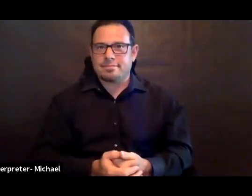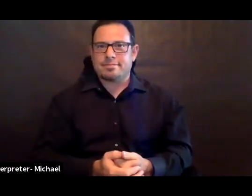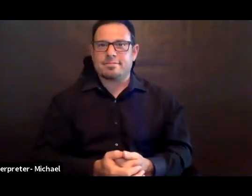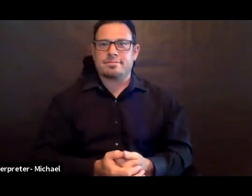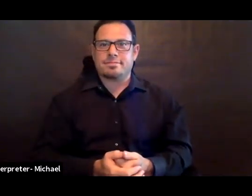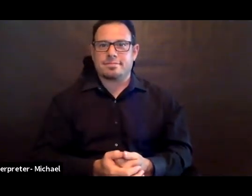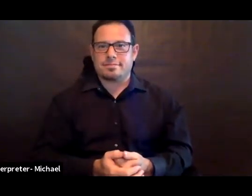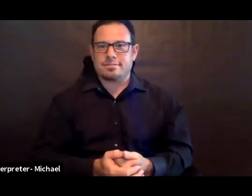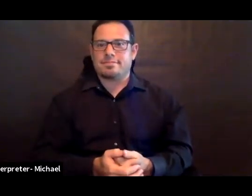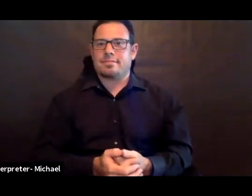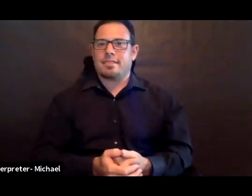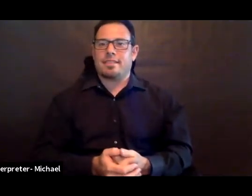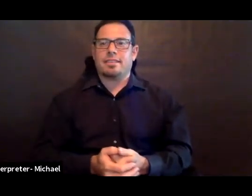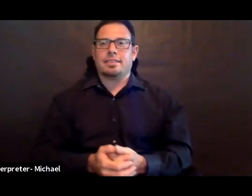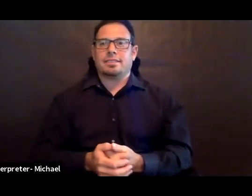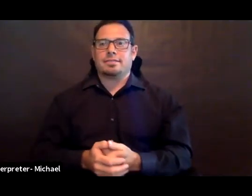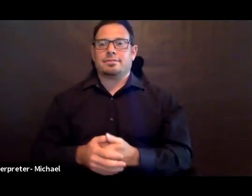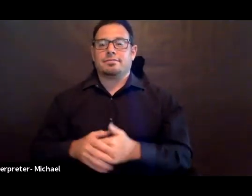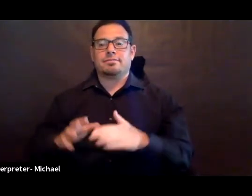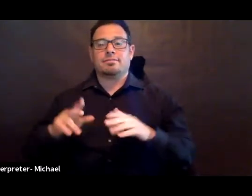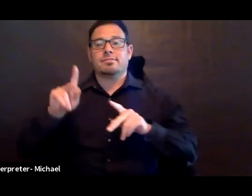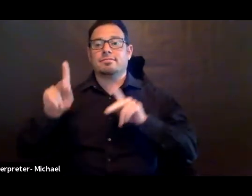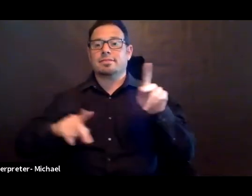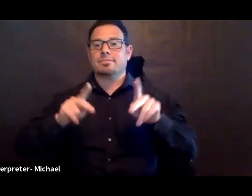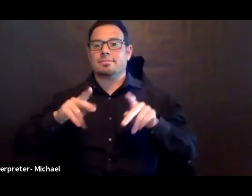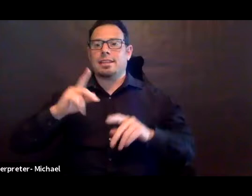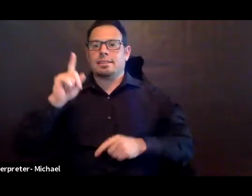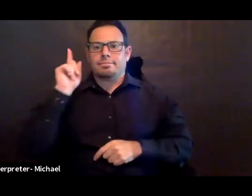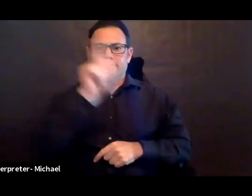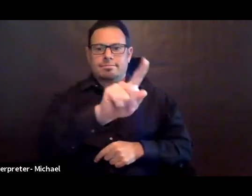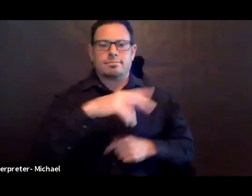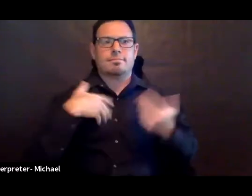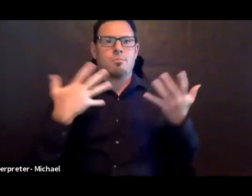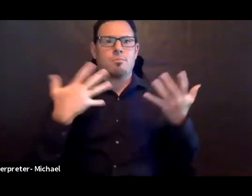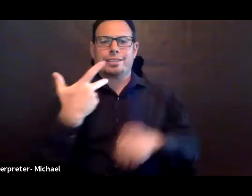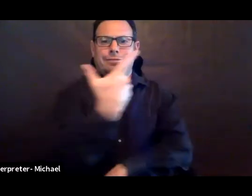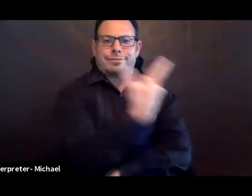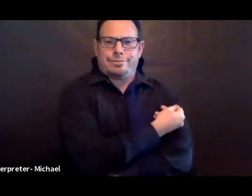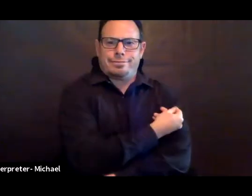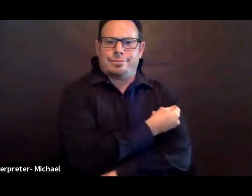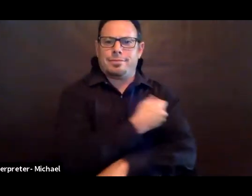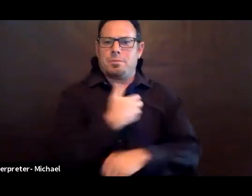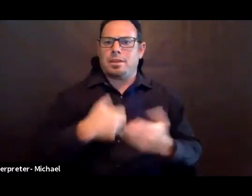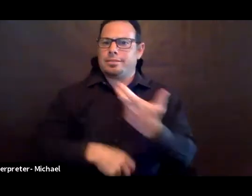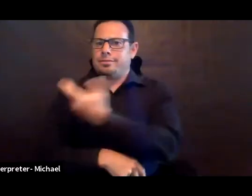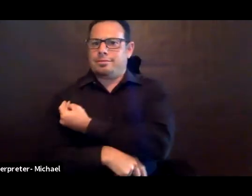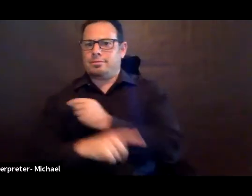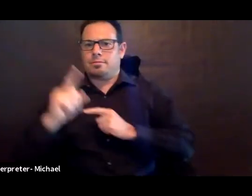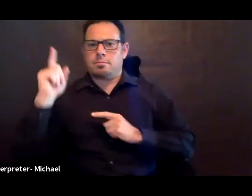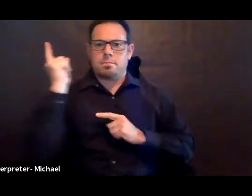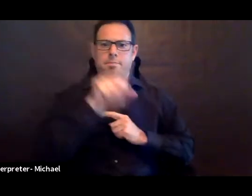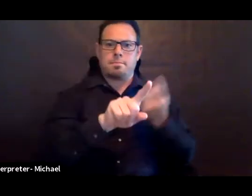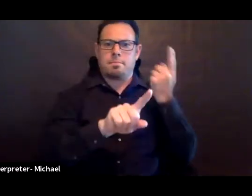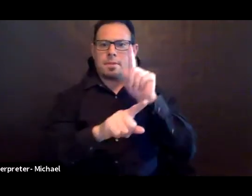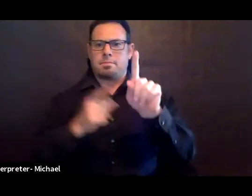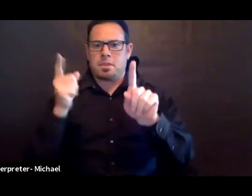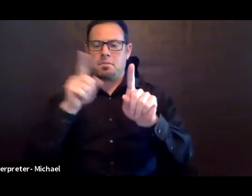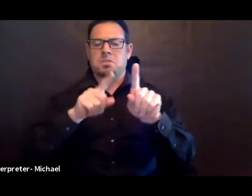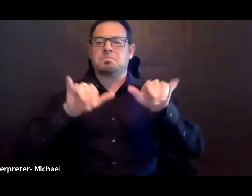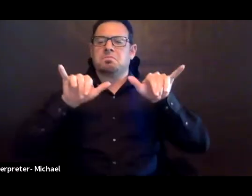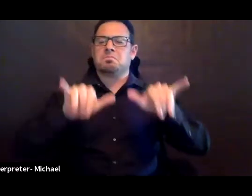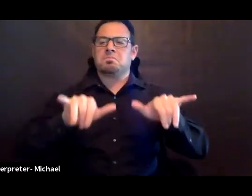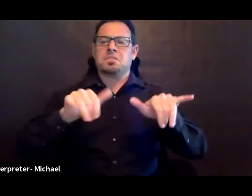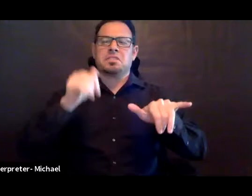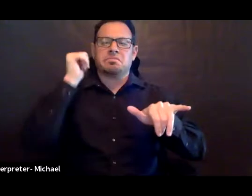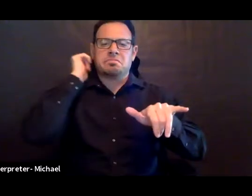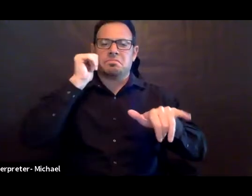5,800,000 total vaccine doses that have been given to more than 3,100,000 Minnesotans at last report, as you can see